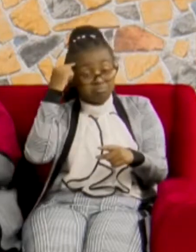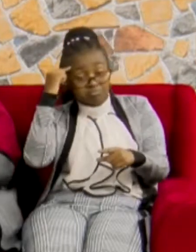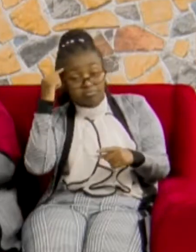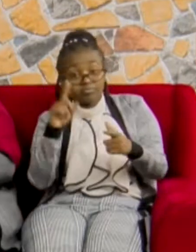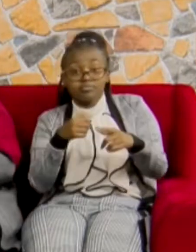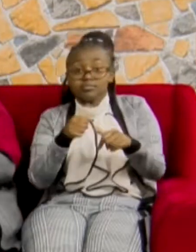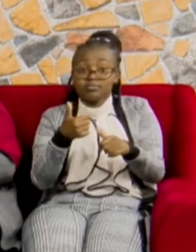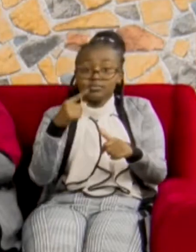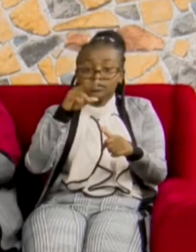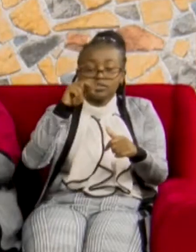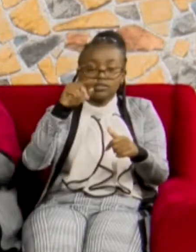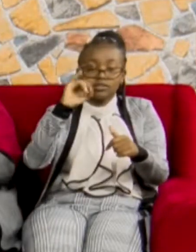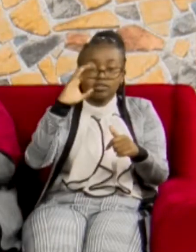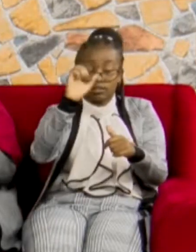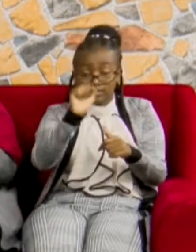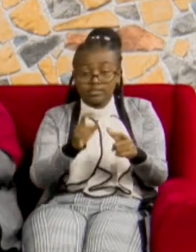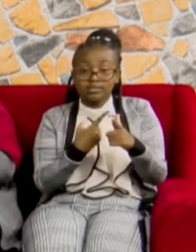genetics, and